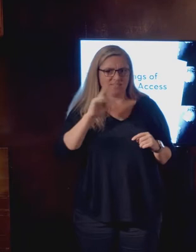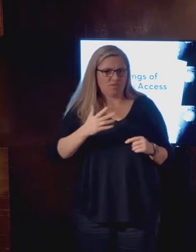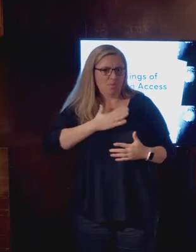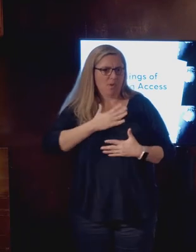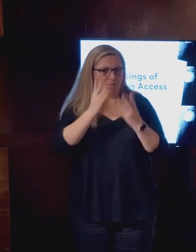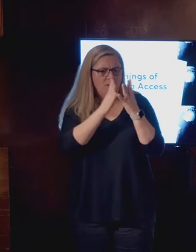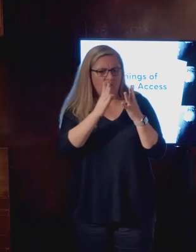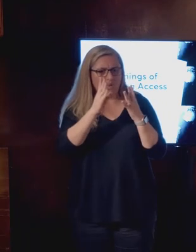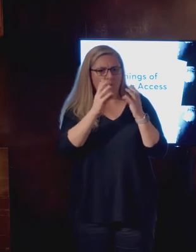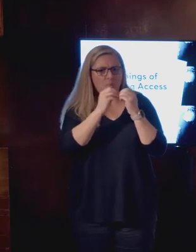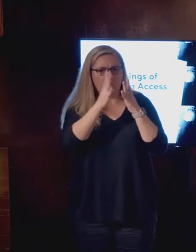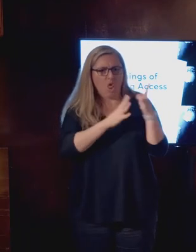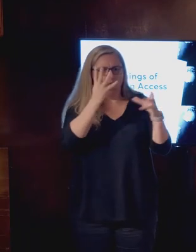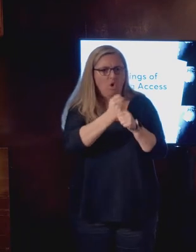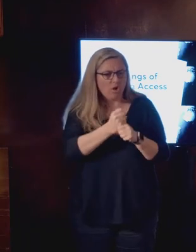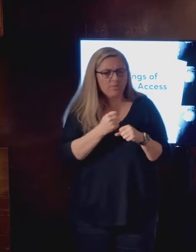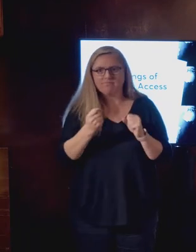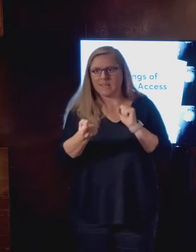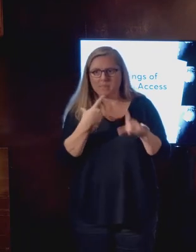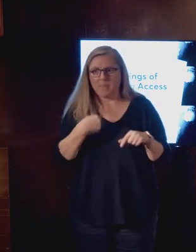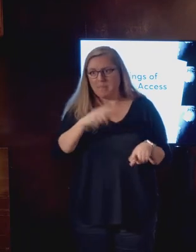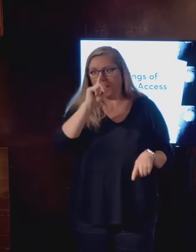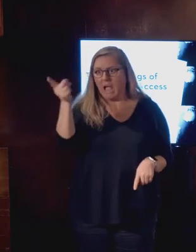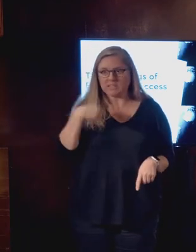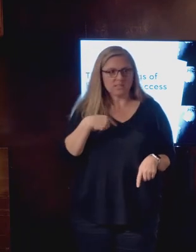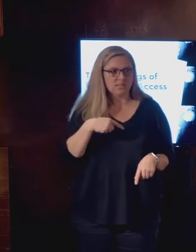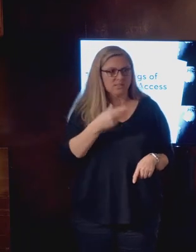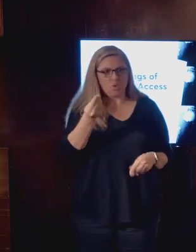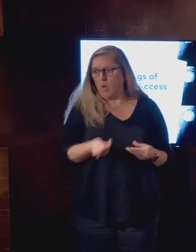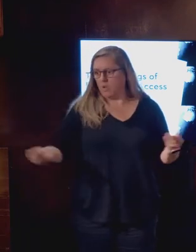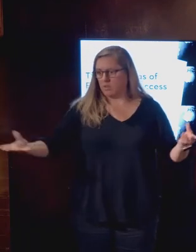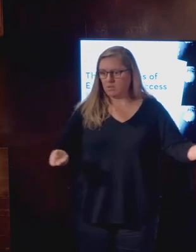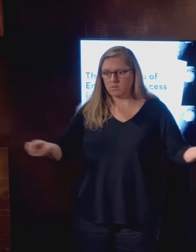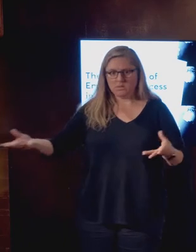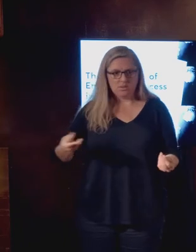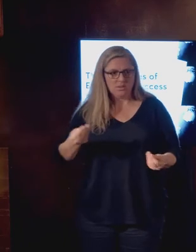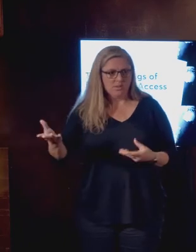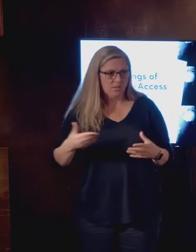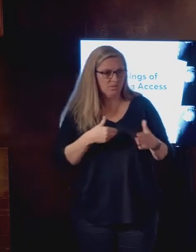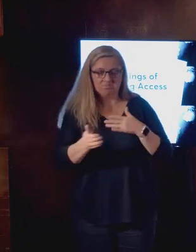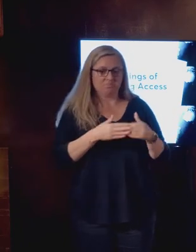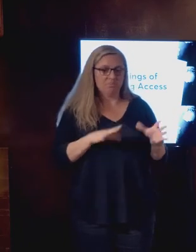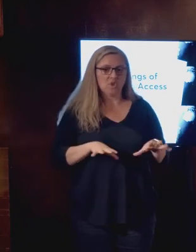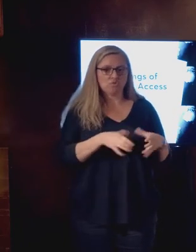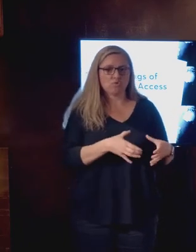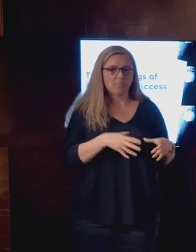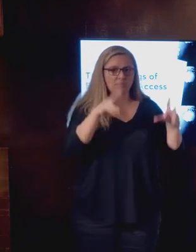my blog and email, and I often can't do them. So I will pass them on to people. I run a group